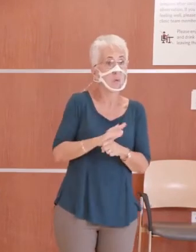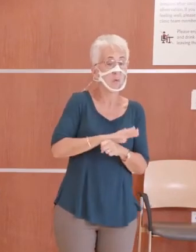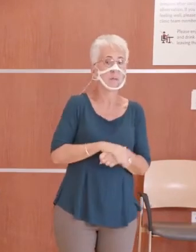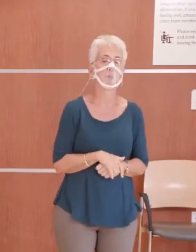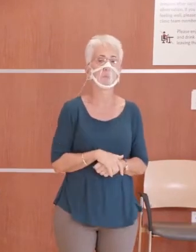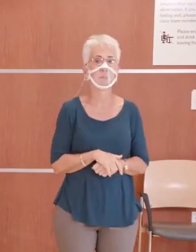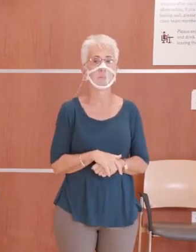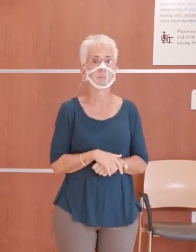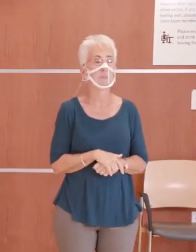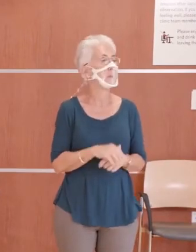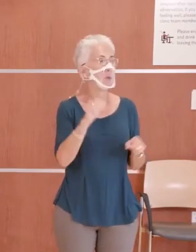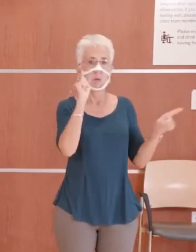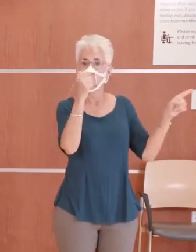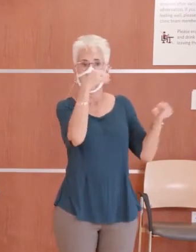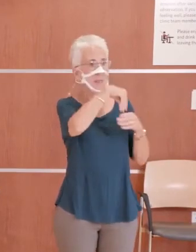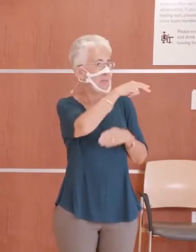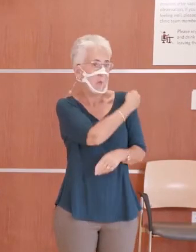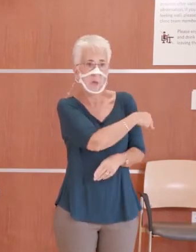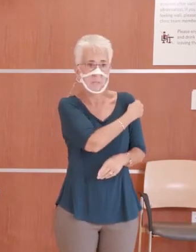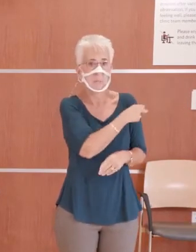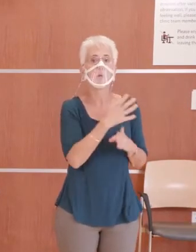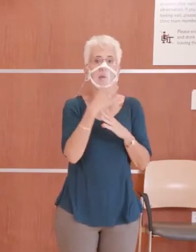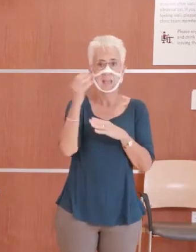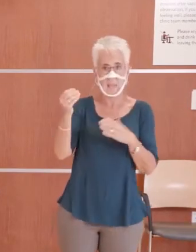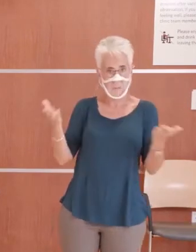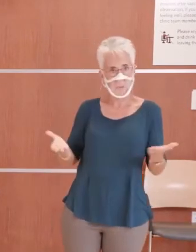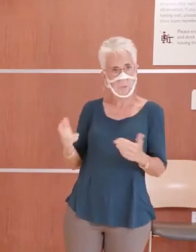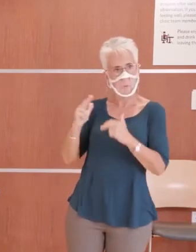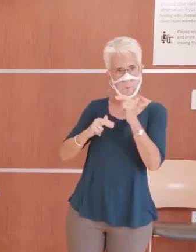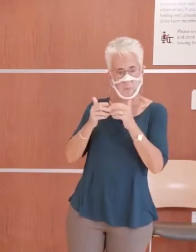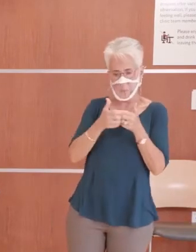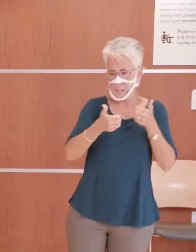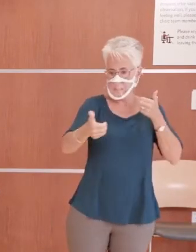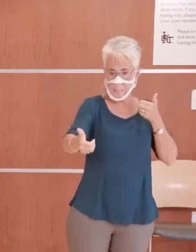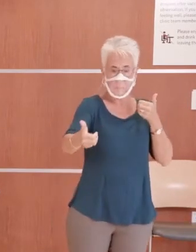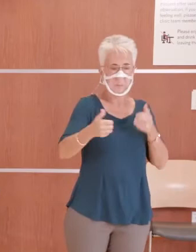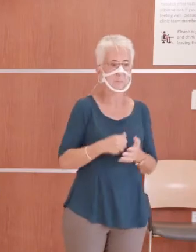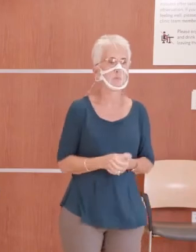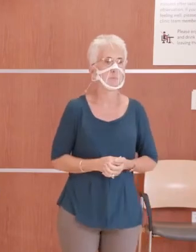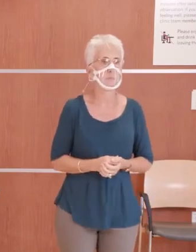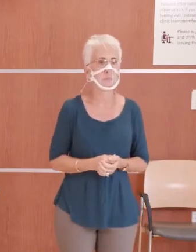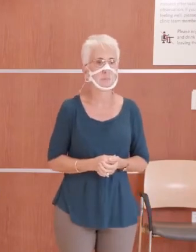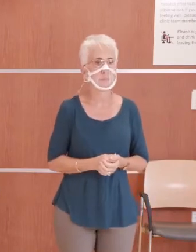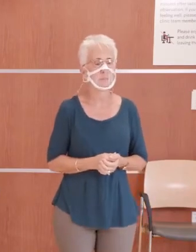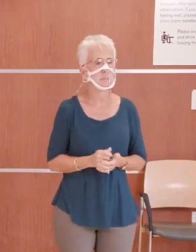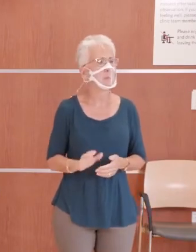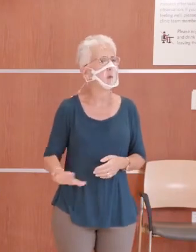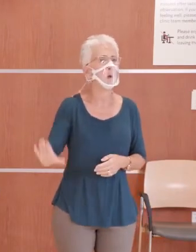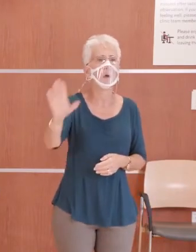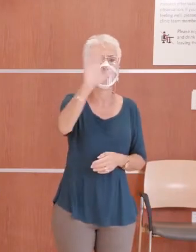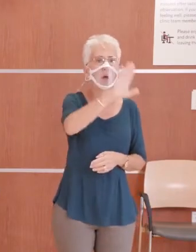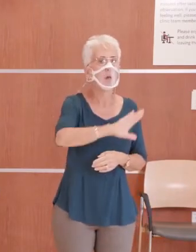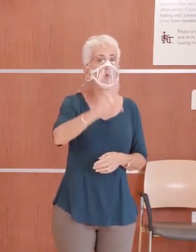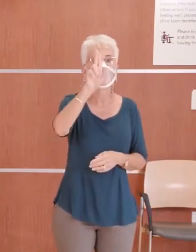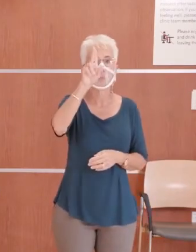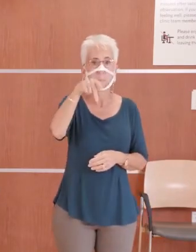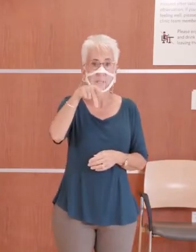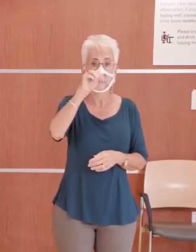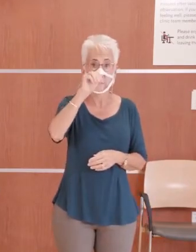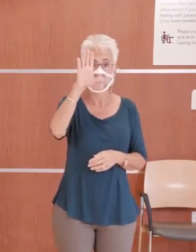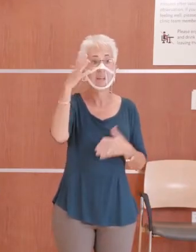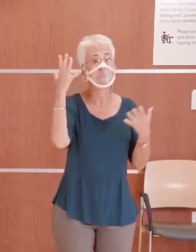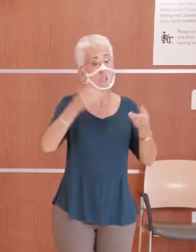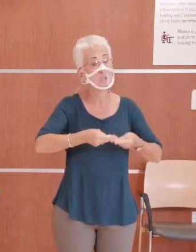happens outside of the hospital, and we continue to use this site today. Across all of our UPMC sites, we've given